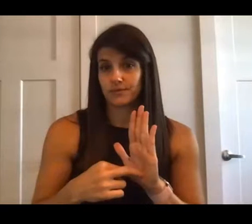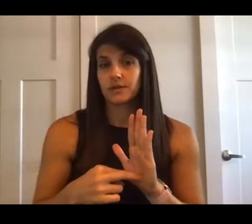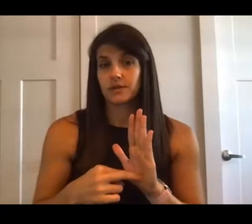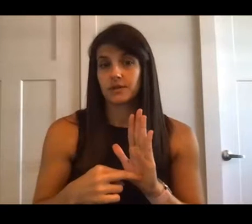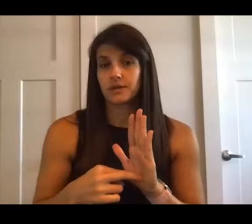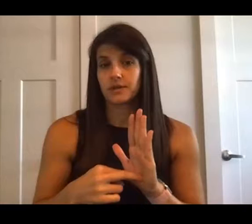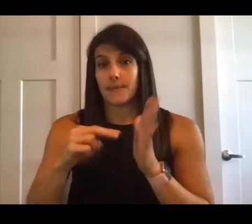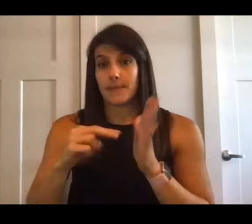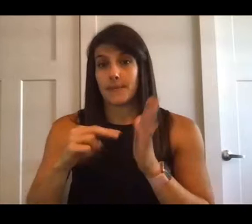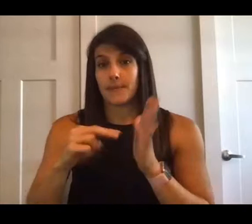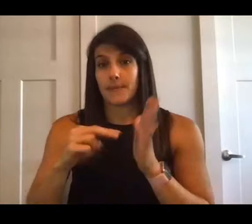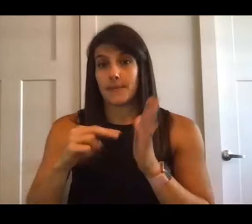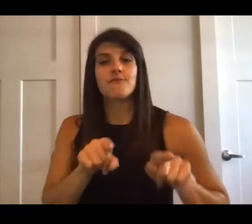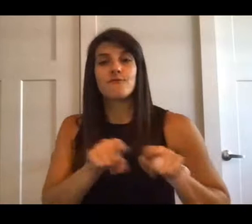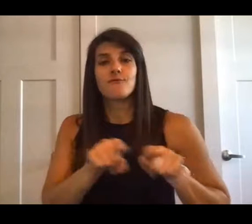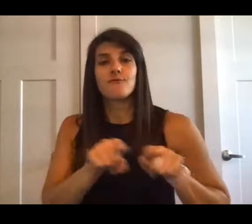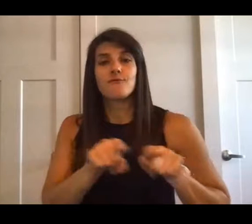be 75 degrees.